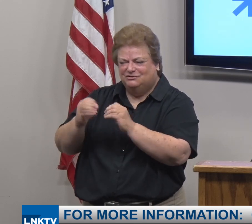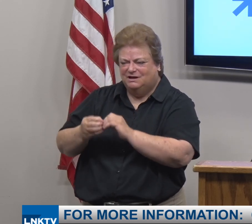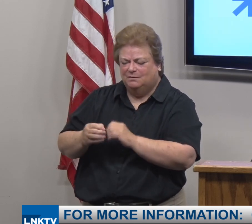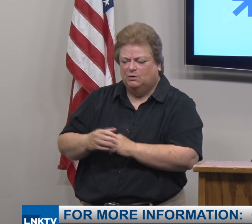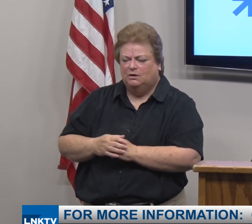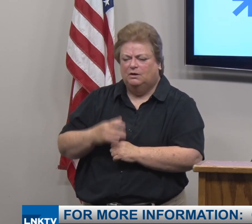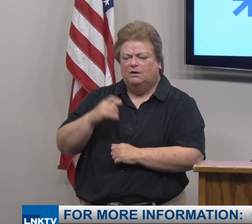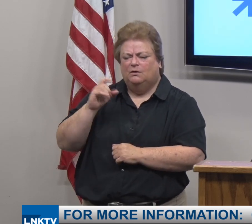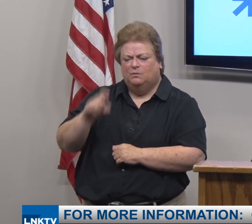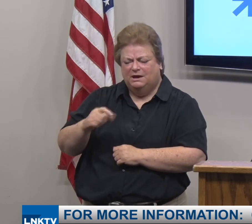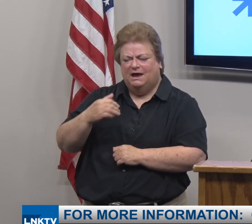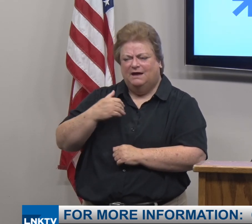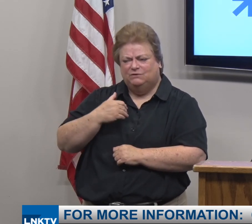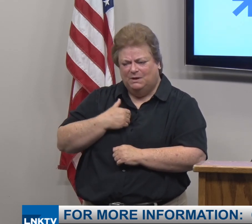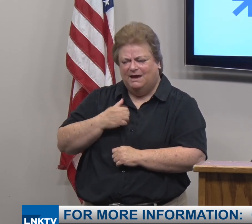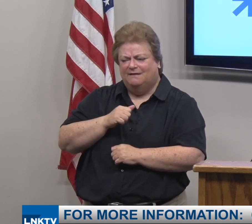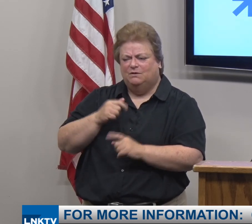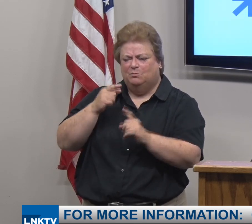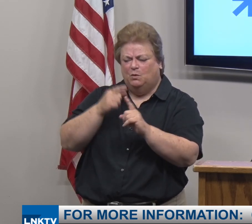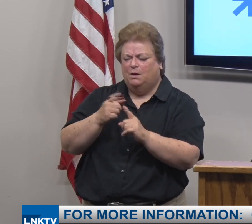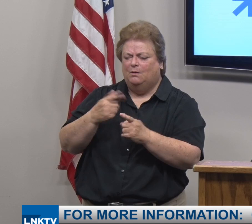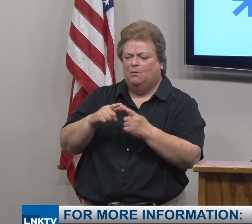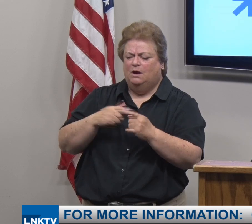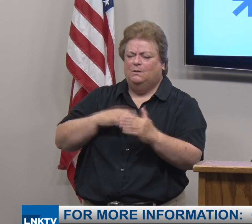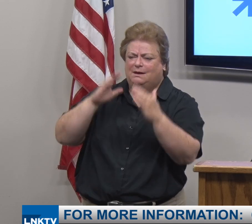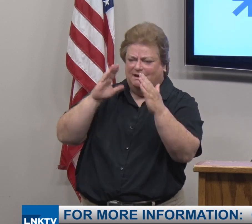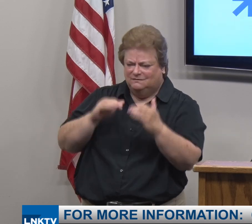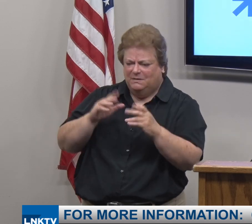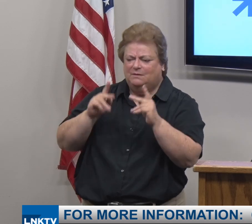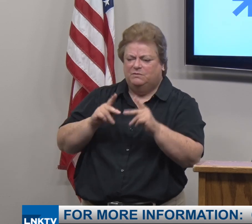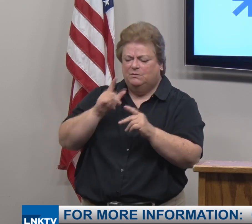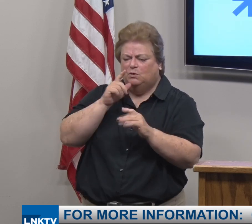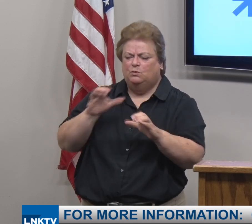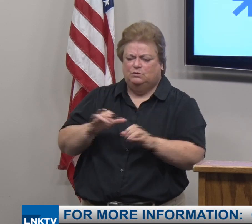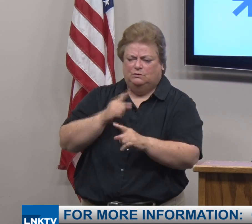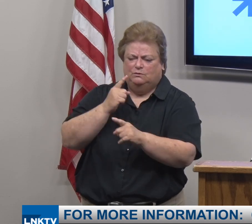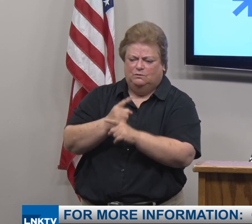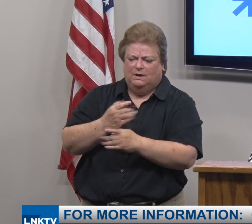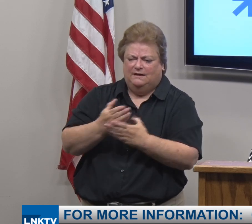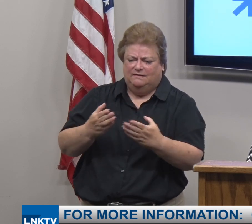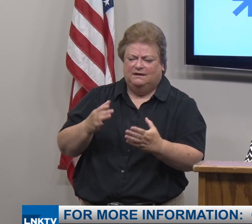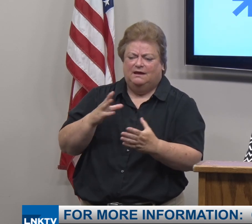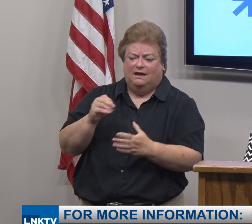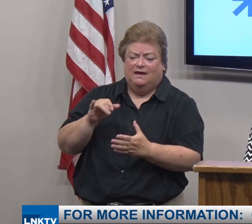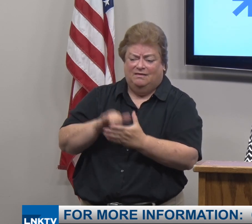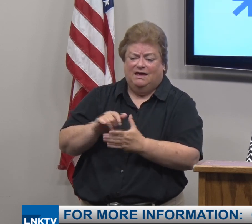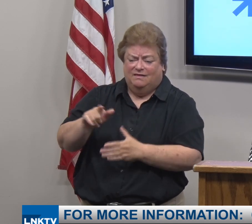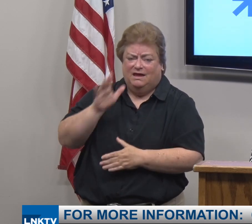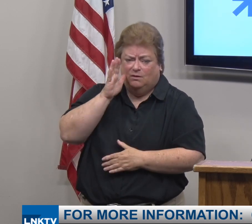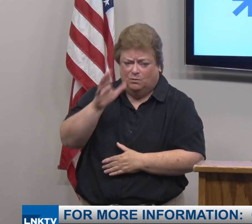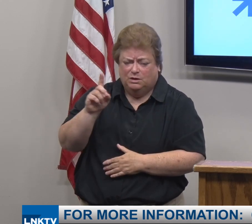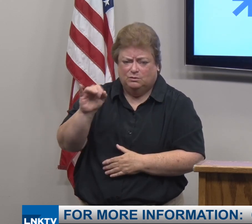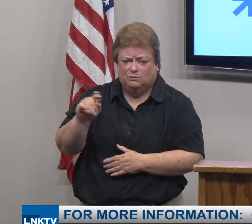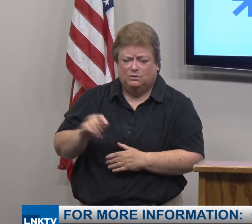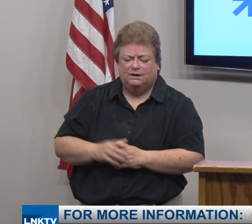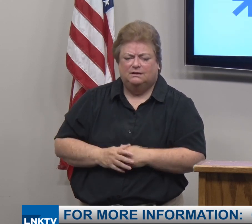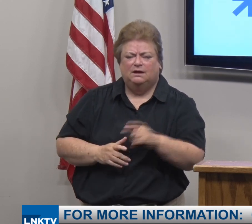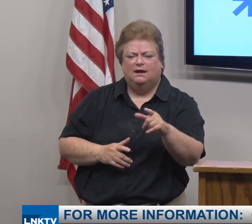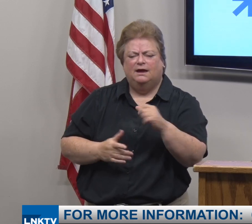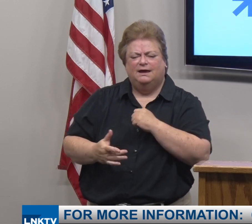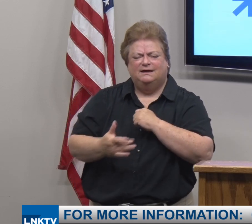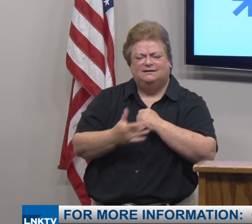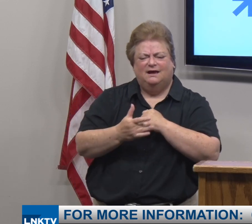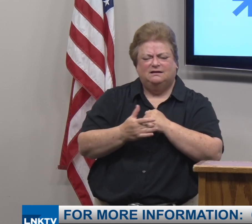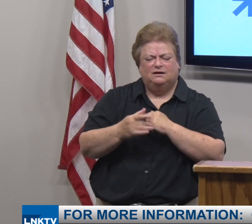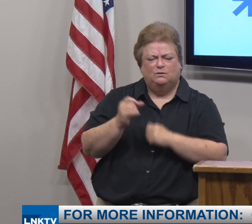have a point where we expect people to do the right thing and that they're going to do it. And then just a technical question,